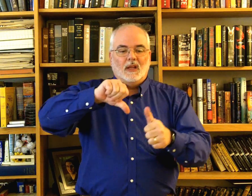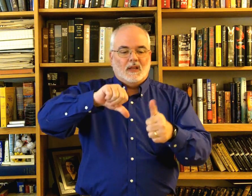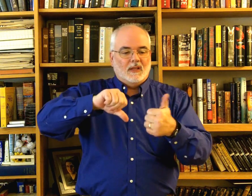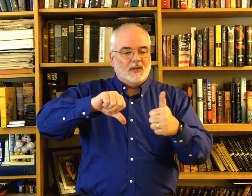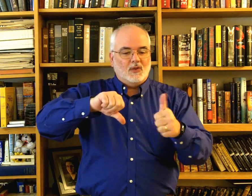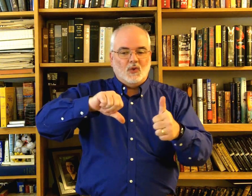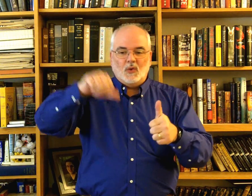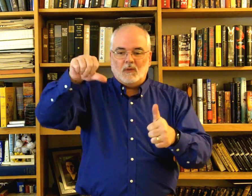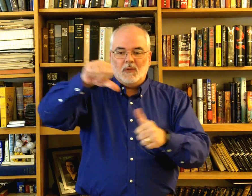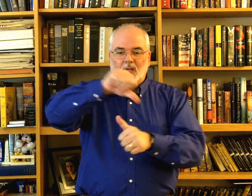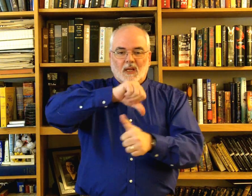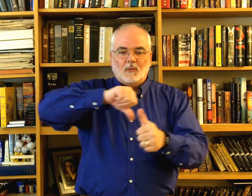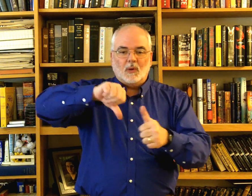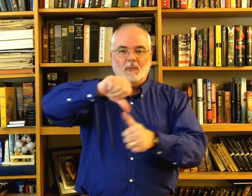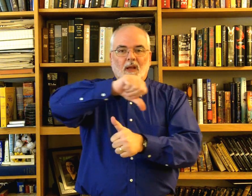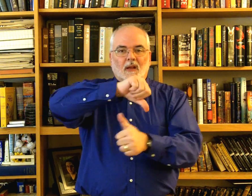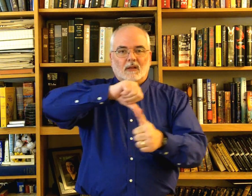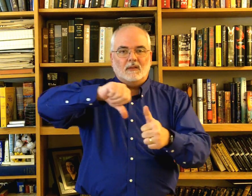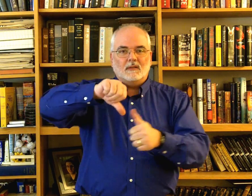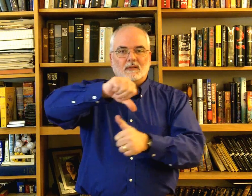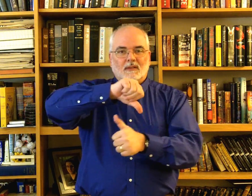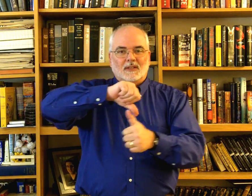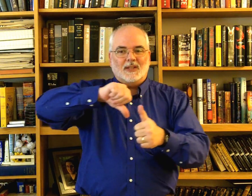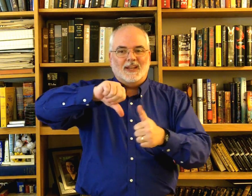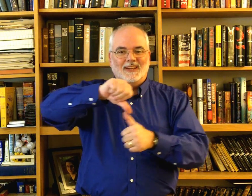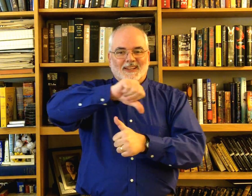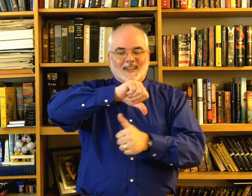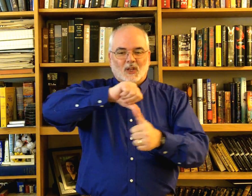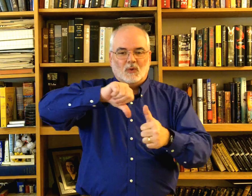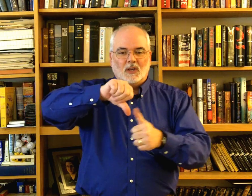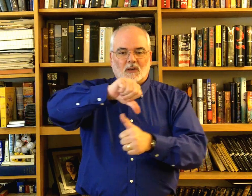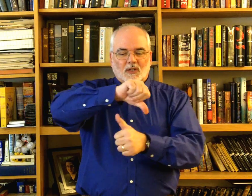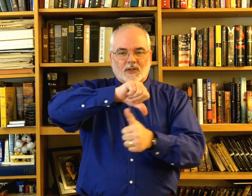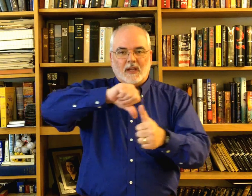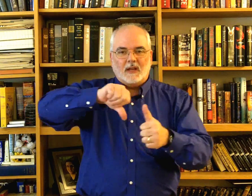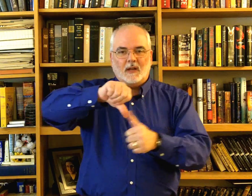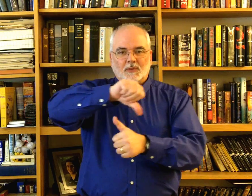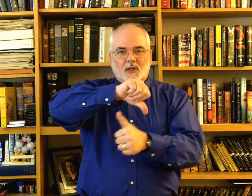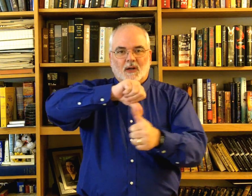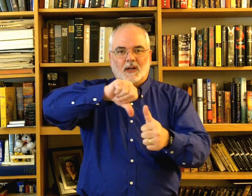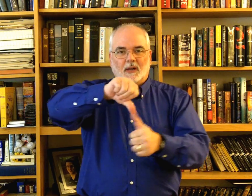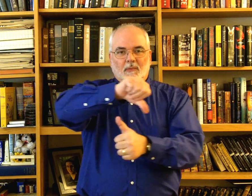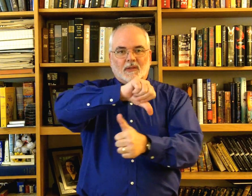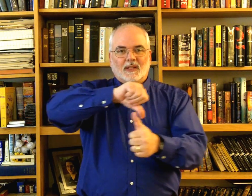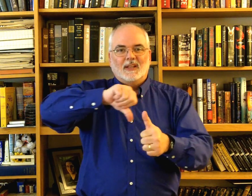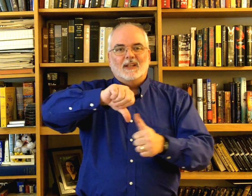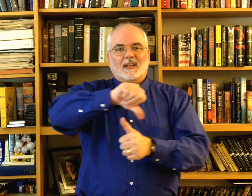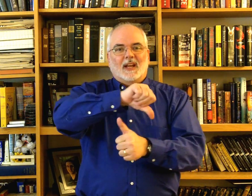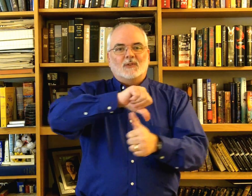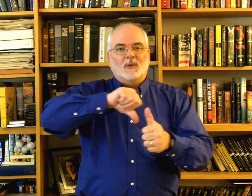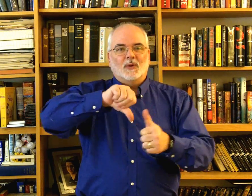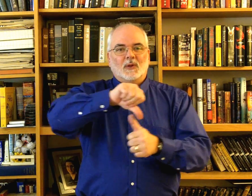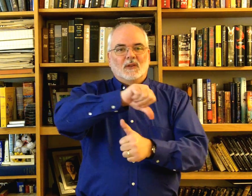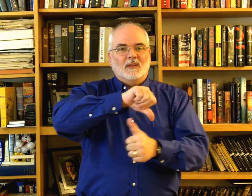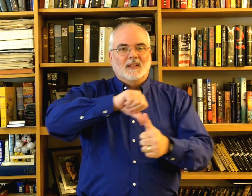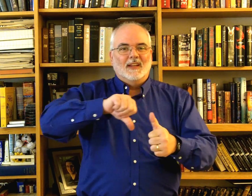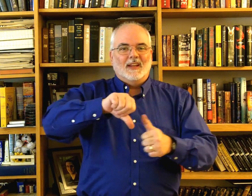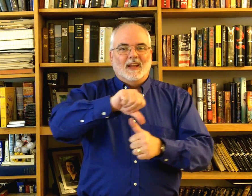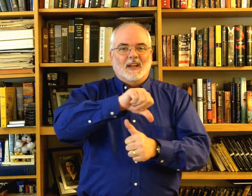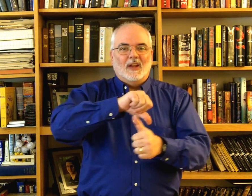This is you and me and we're mingling. Okay. We're shaking it up, stirring it up. That's what we're doing. That's